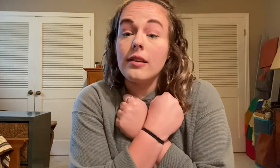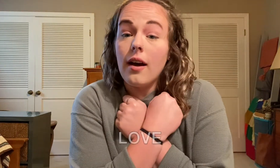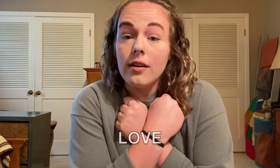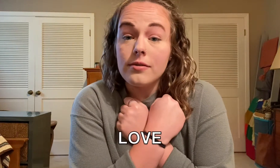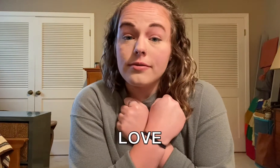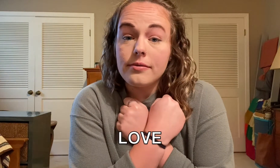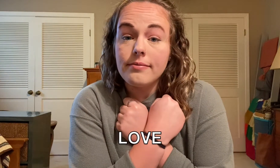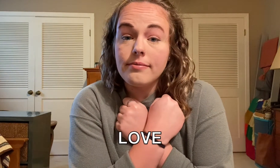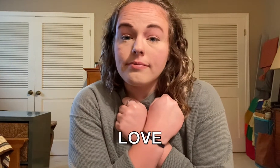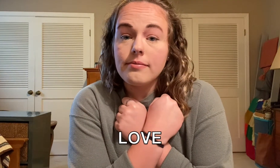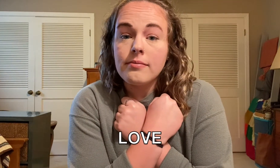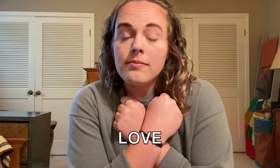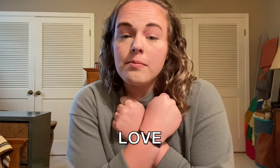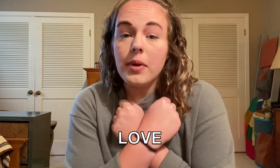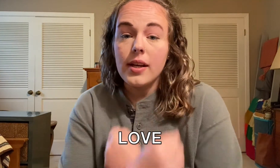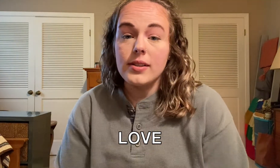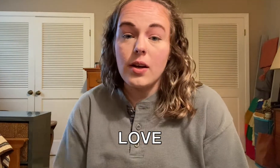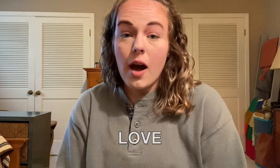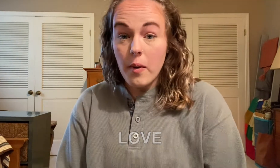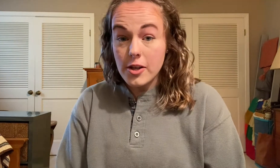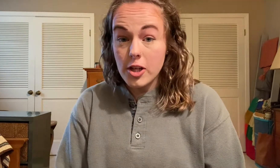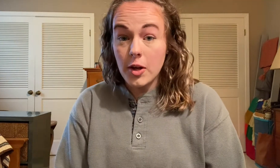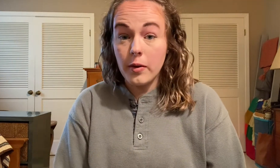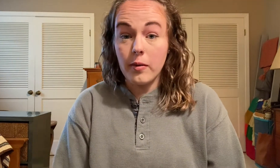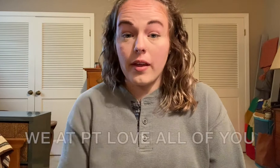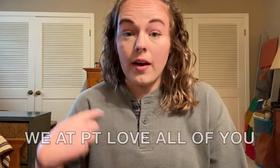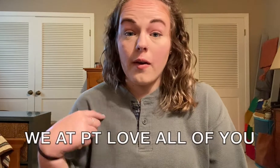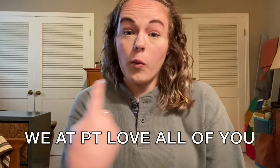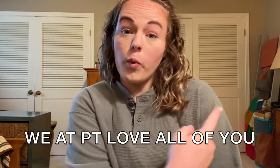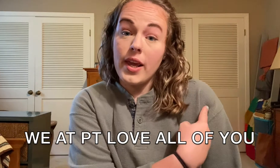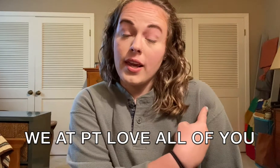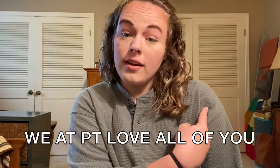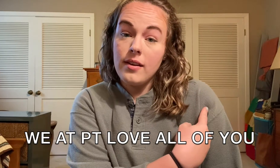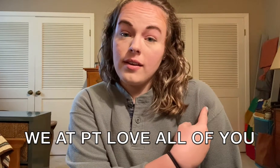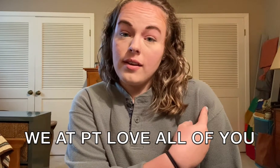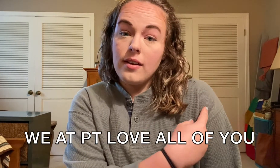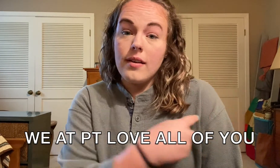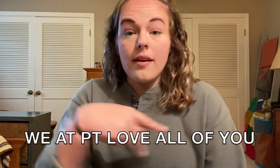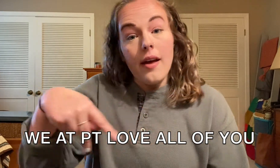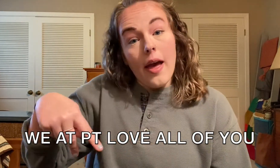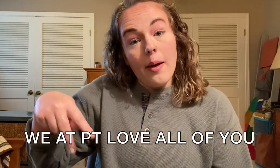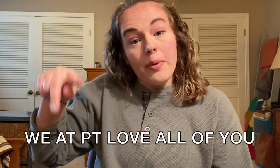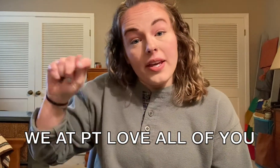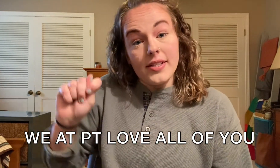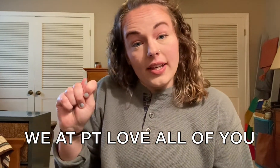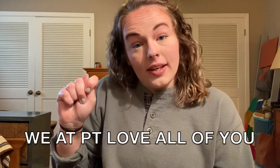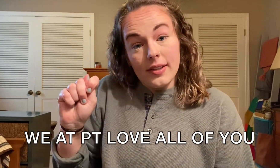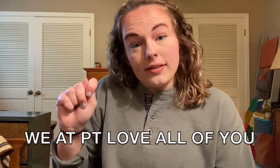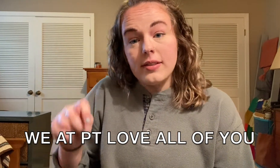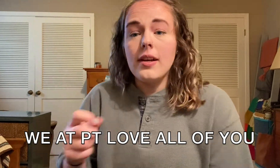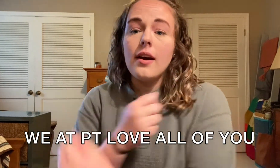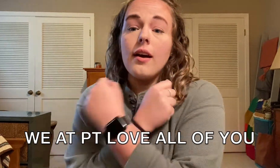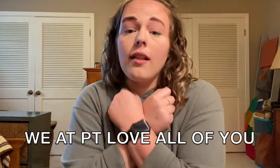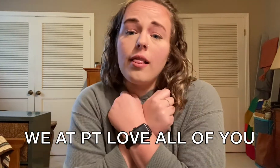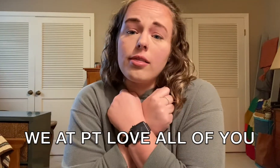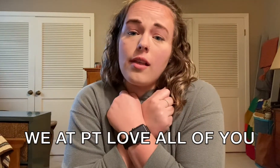love. Because I want to show you that we at PT